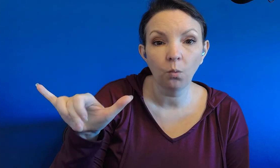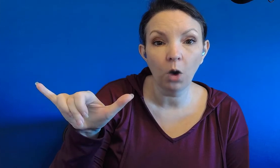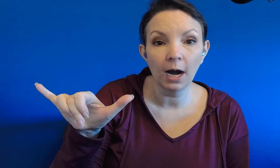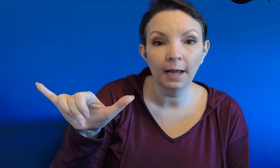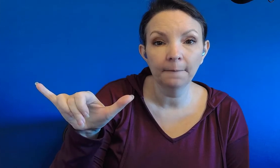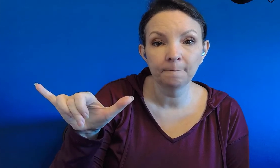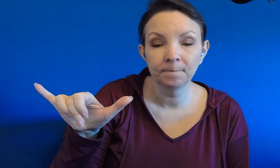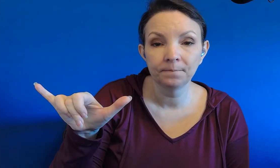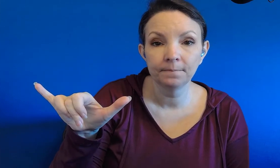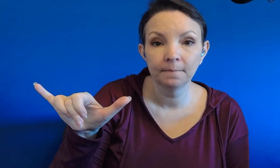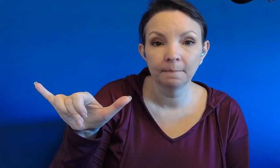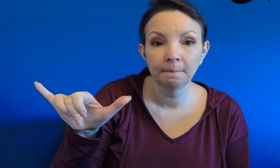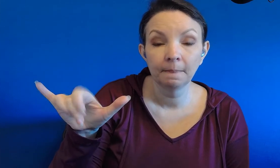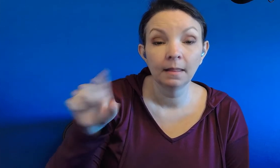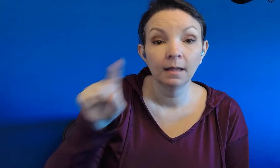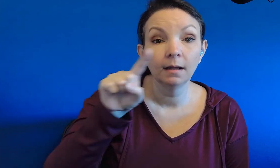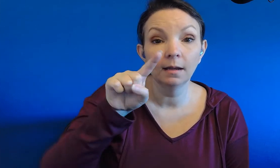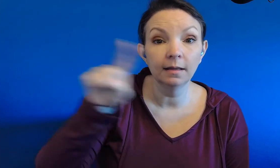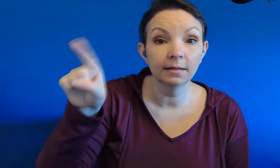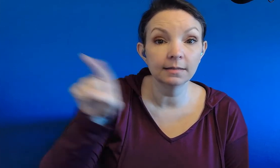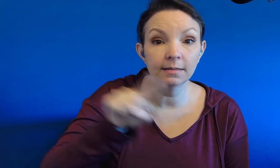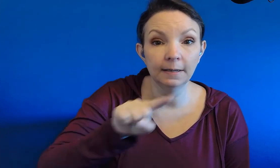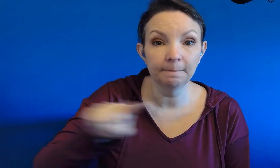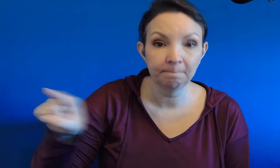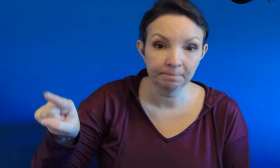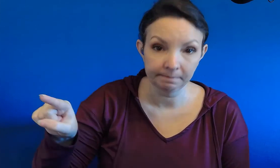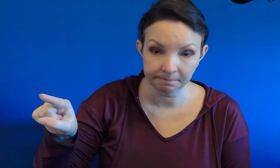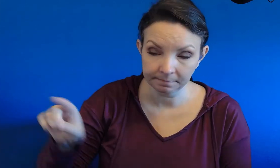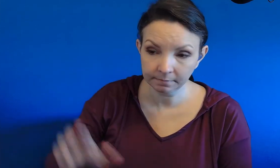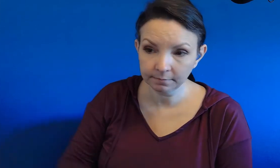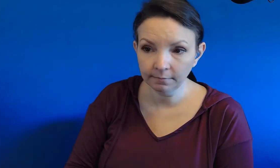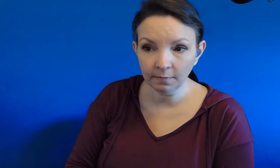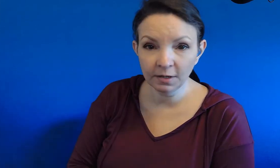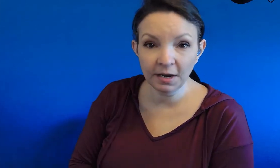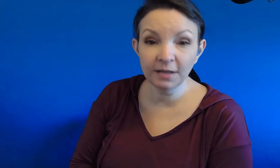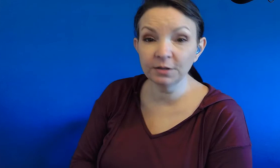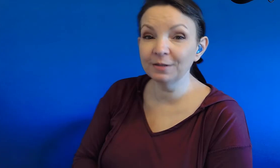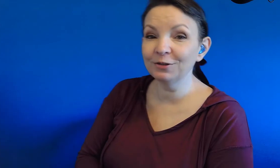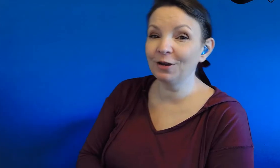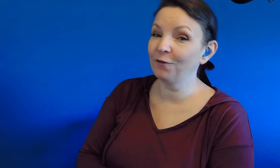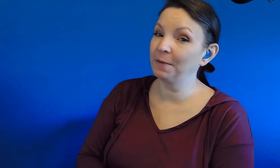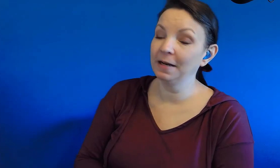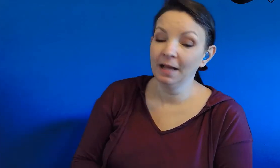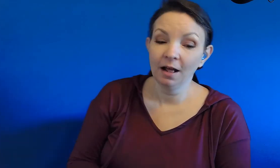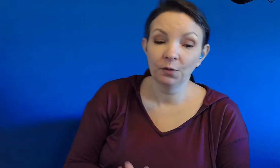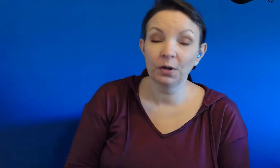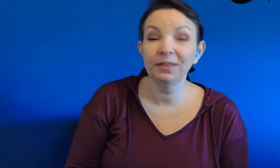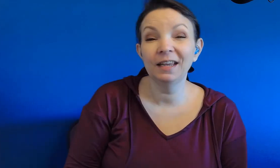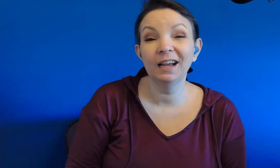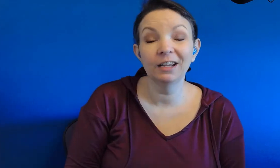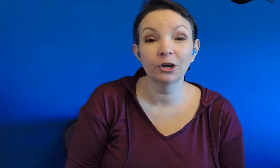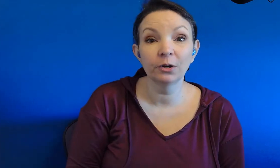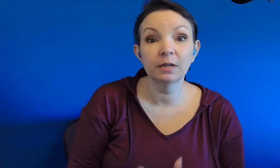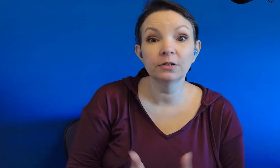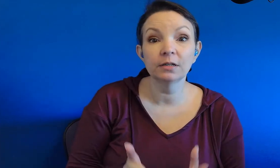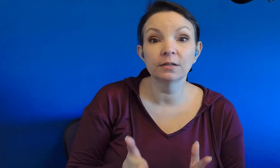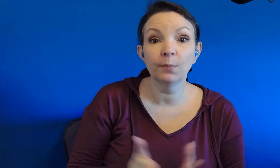Y. And then Z. Okay, so there's the alphabet. One thing I encourage is practice